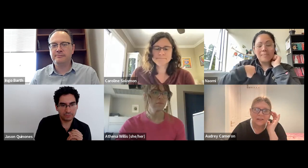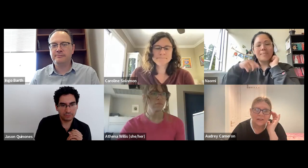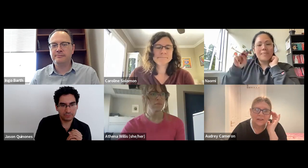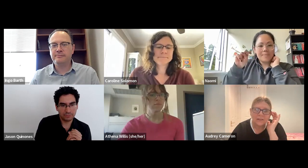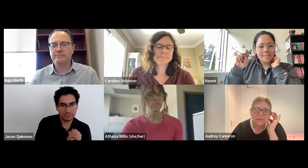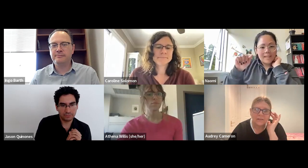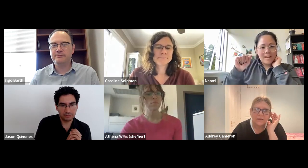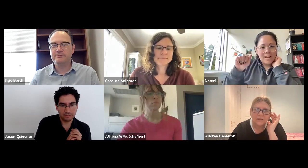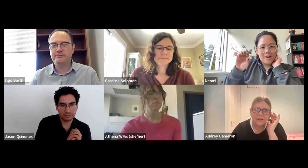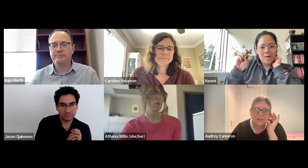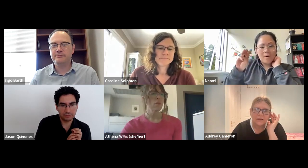Naomi, how about you?